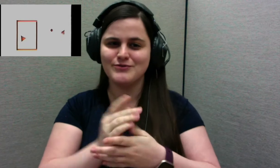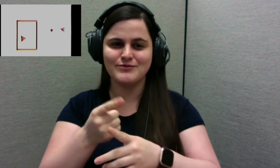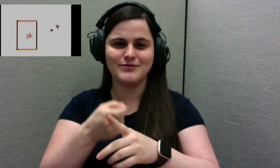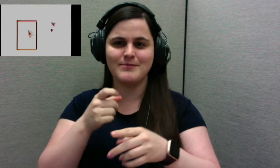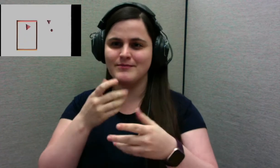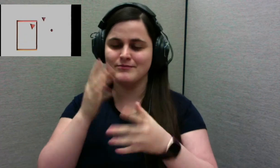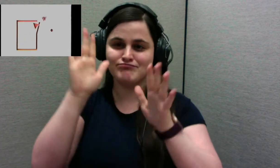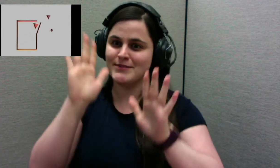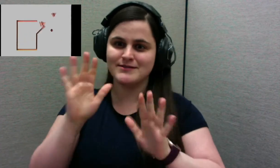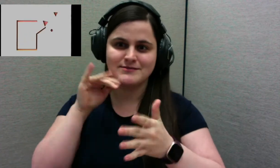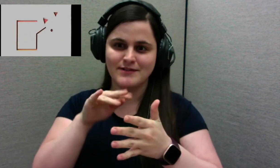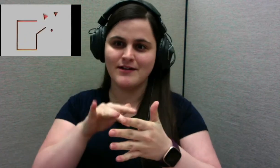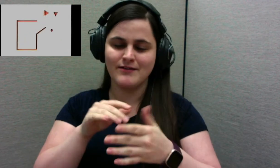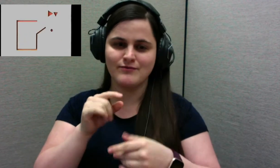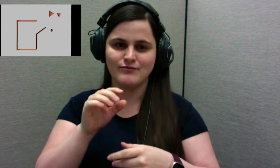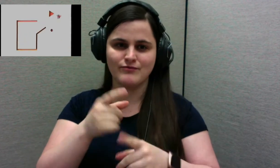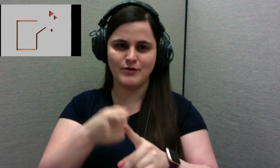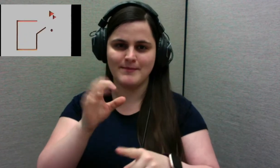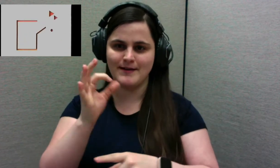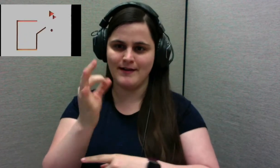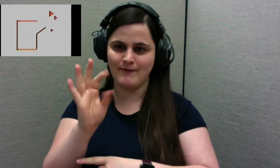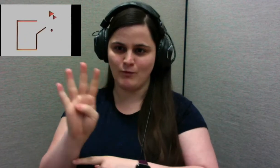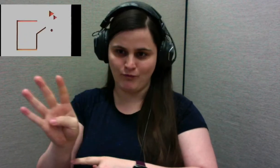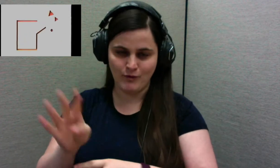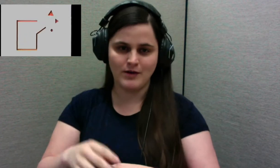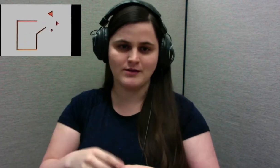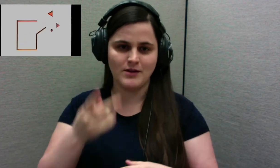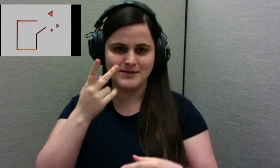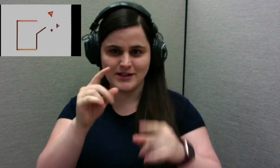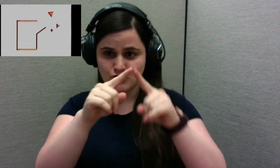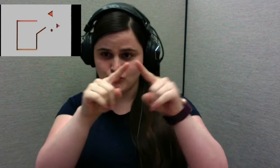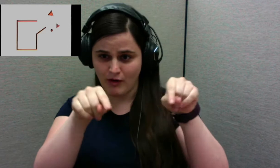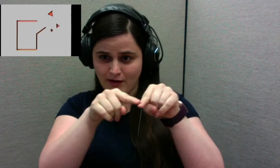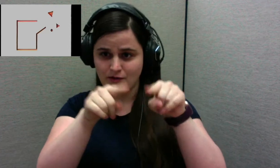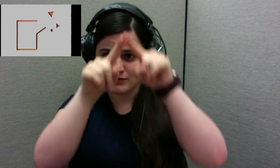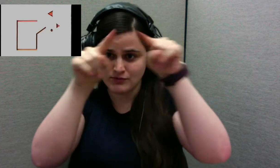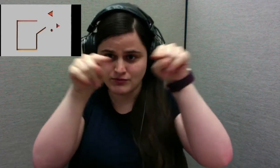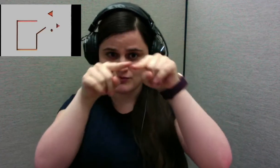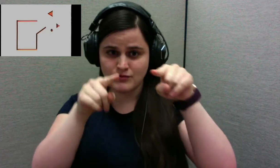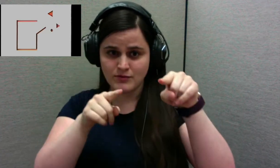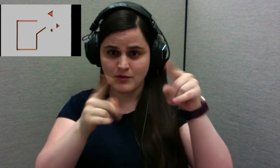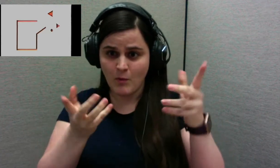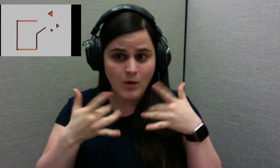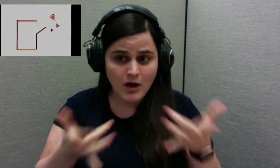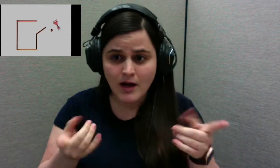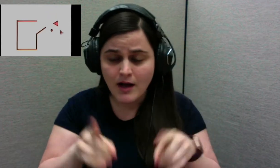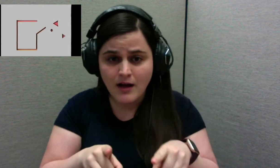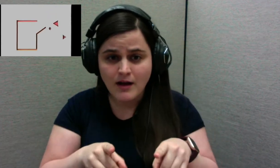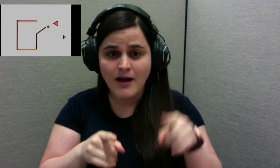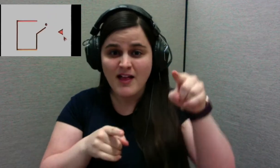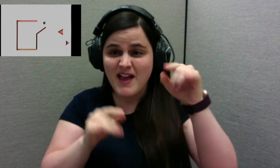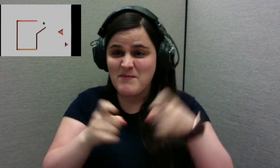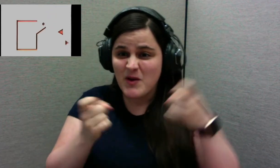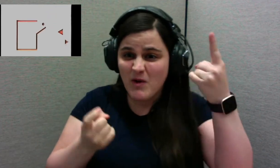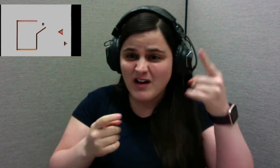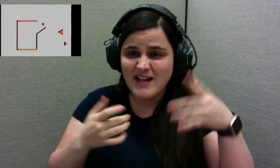in 1944. You can see as it's going around. See these triangles here? Oh, what's happening here? Oh, the big one. He is not